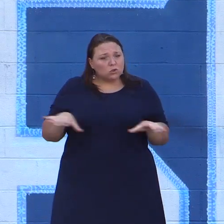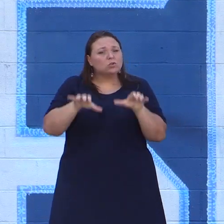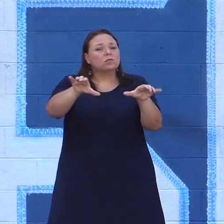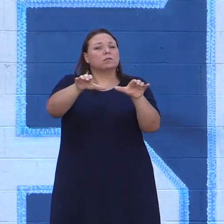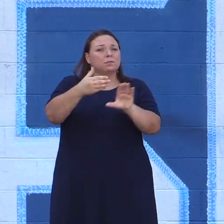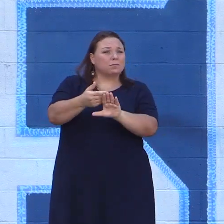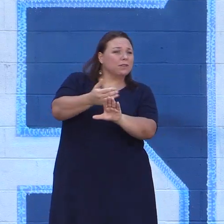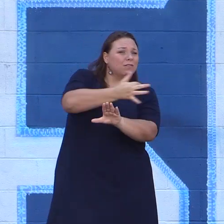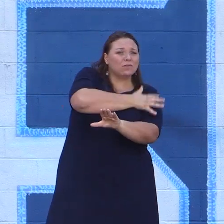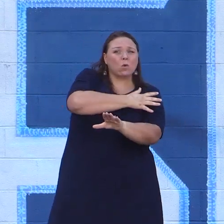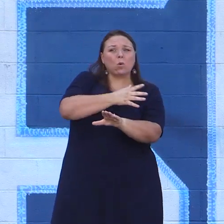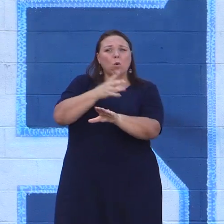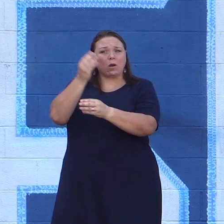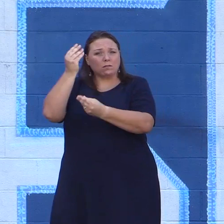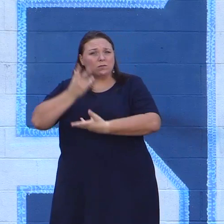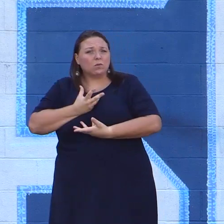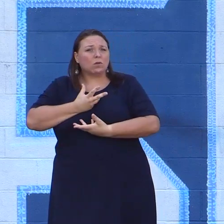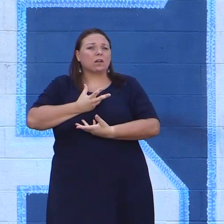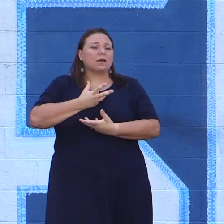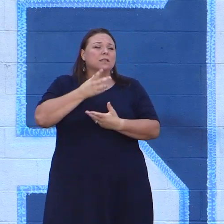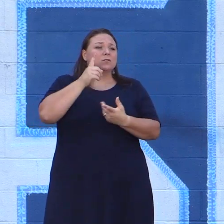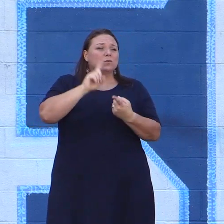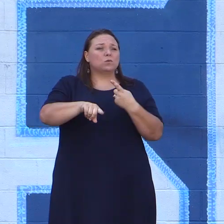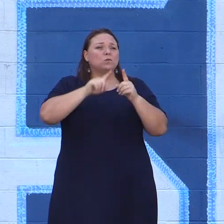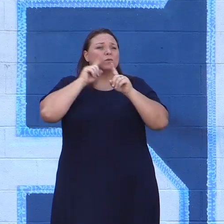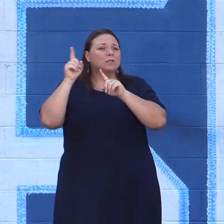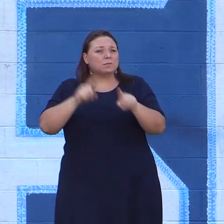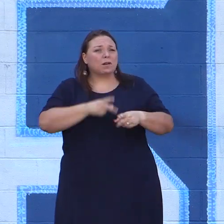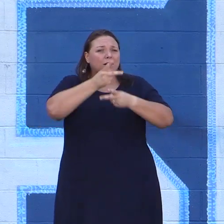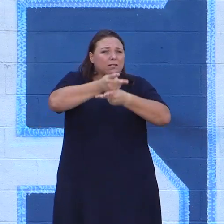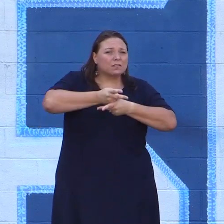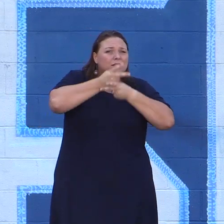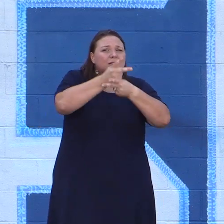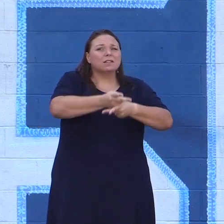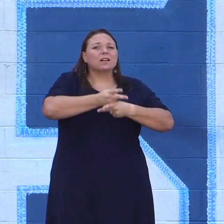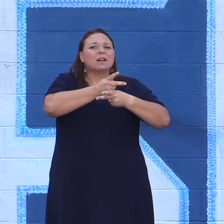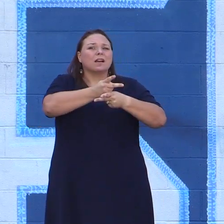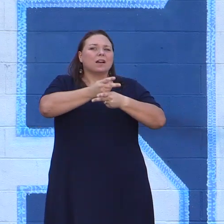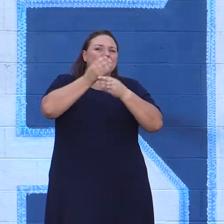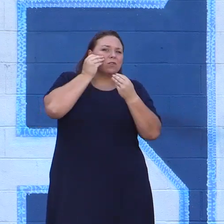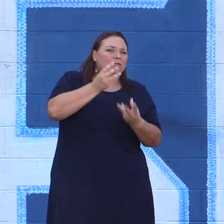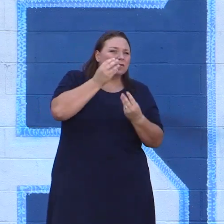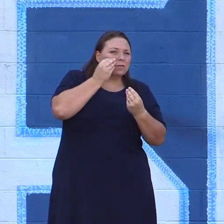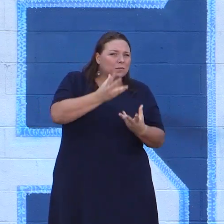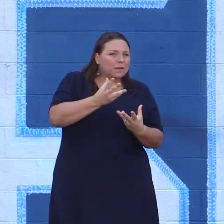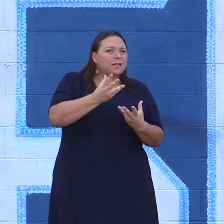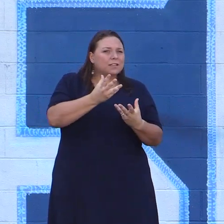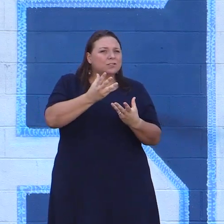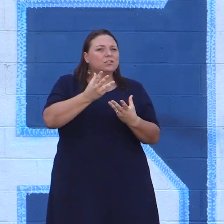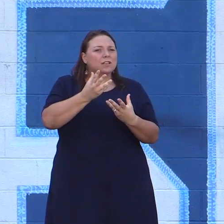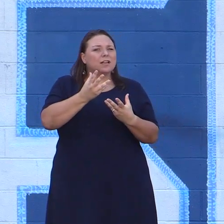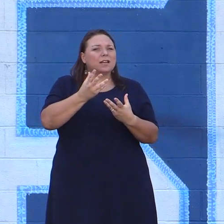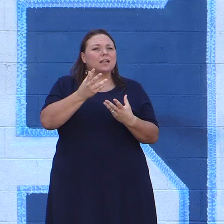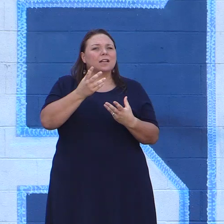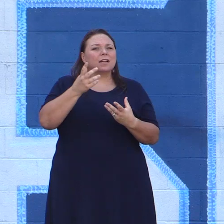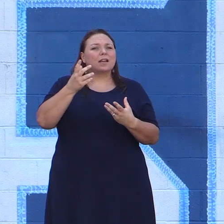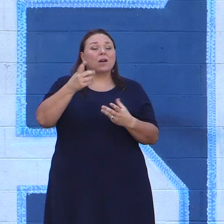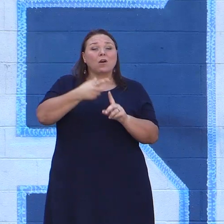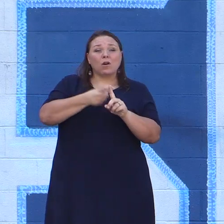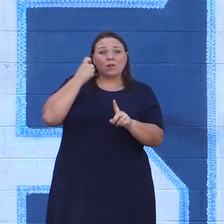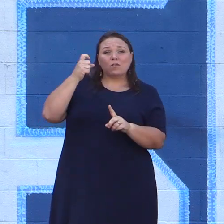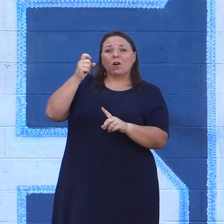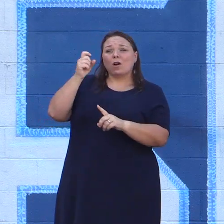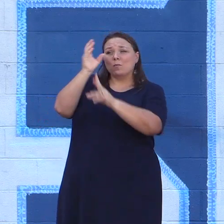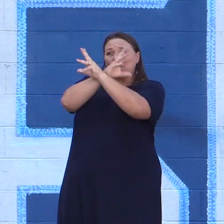time in response to careful information sent to us by the White